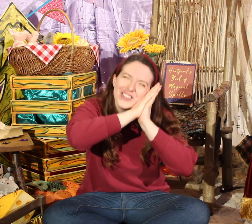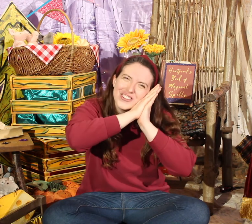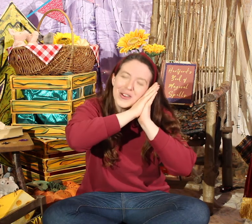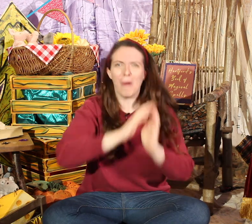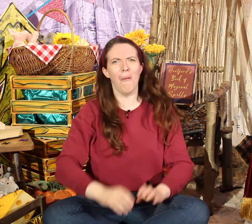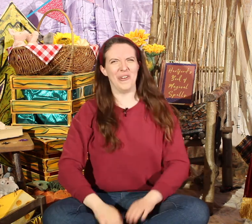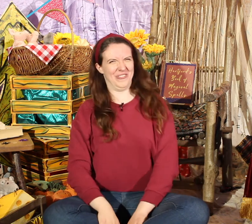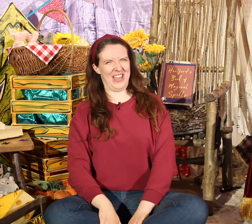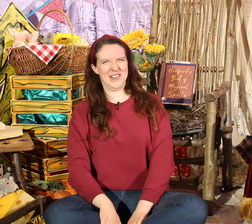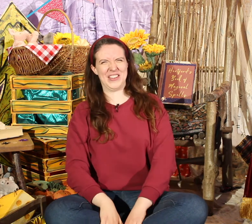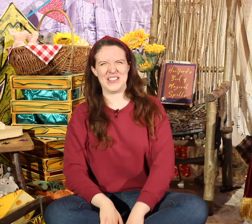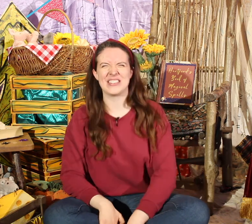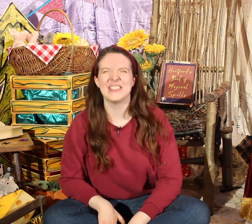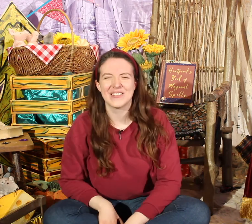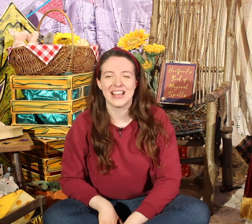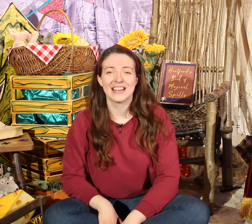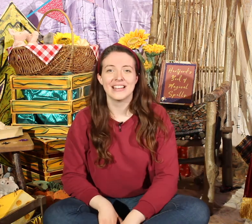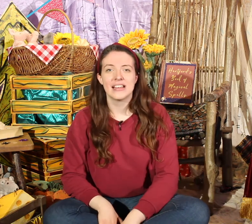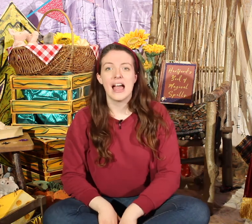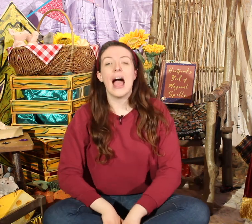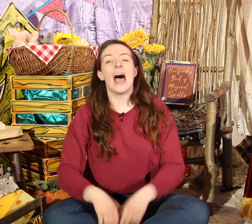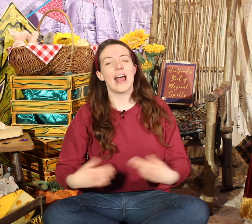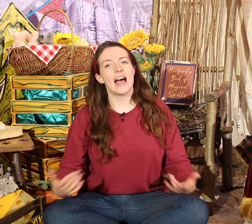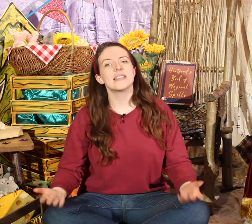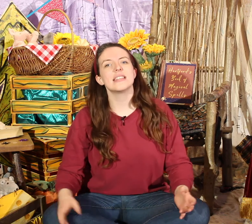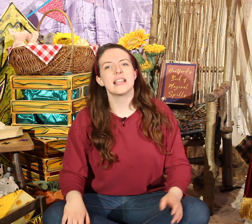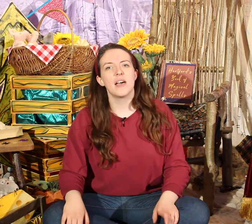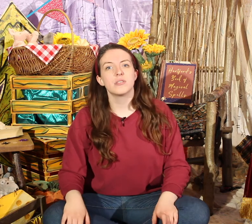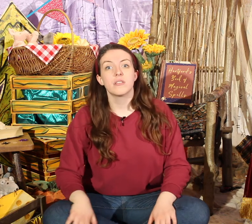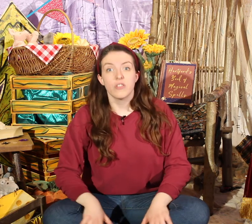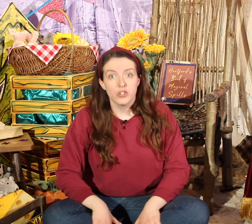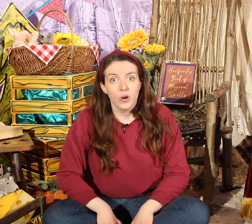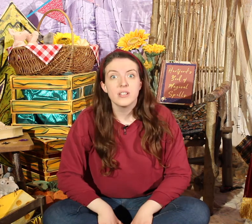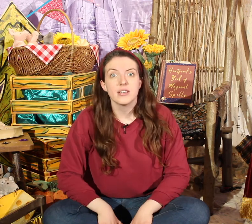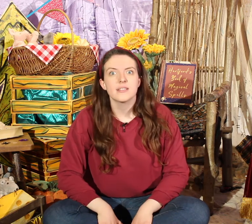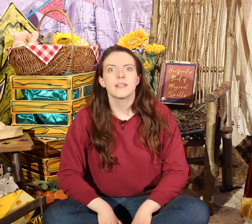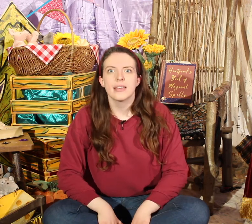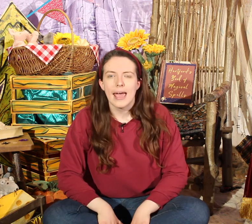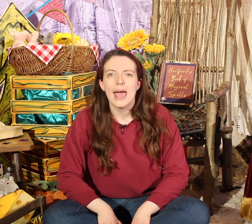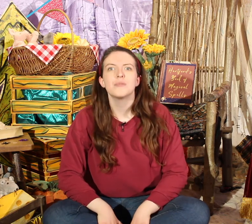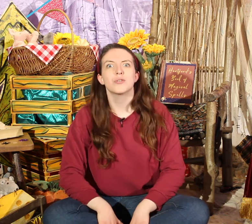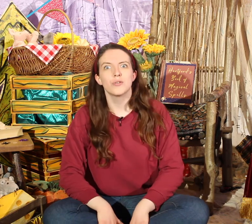Shh. Shh. Oh, very good snoring. And as he slept, the tortoise kept